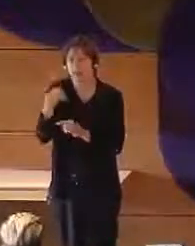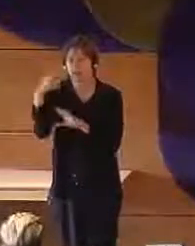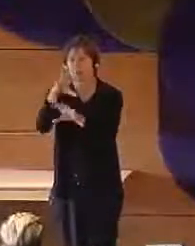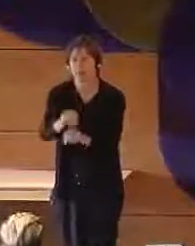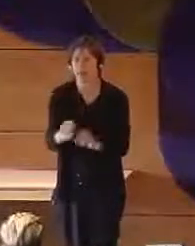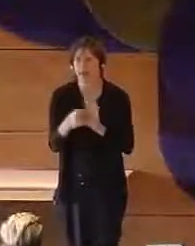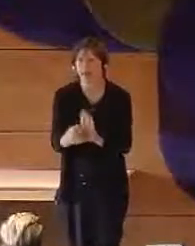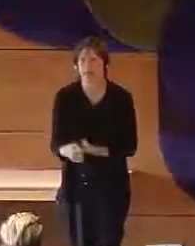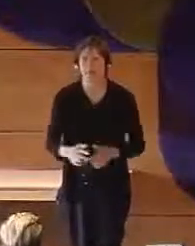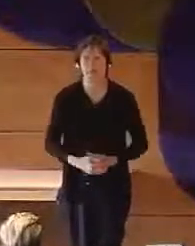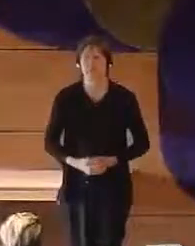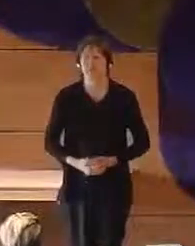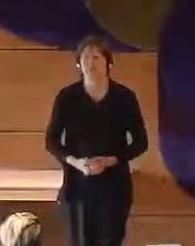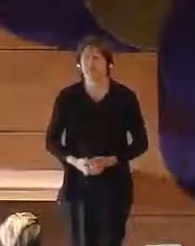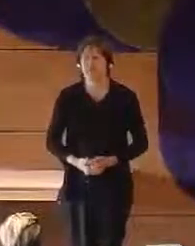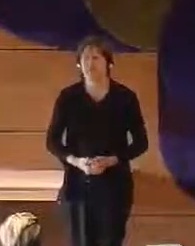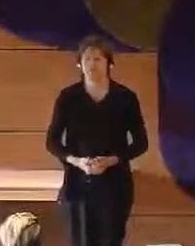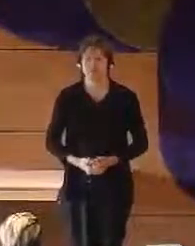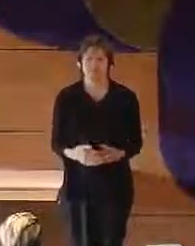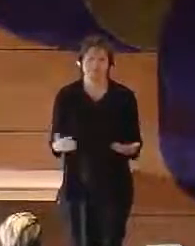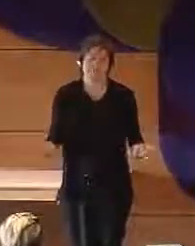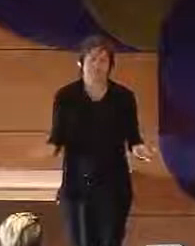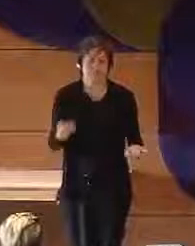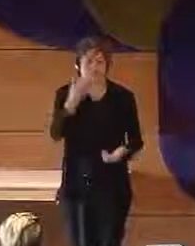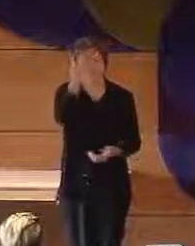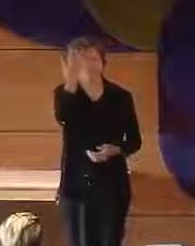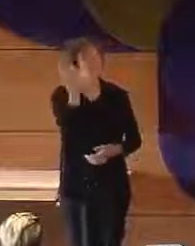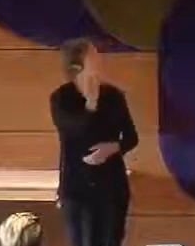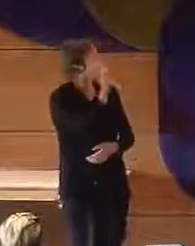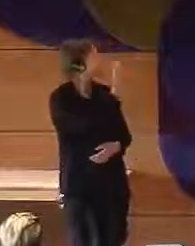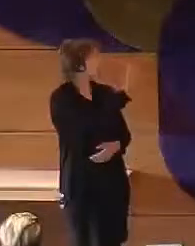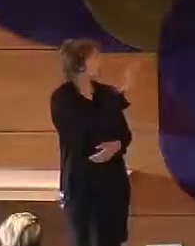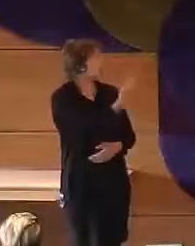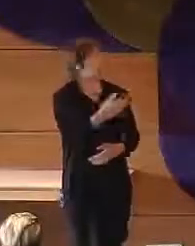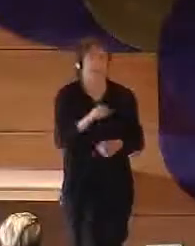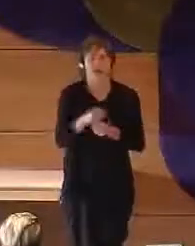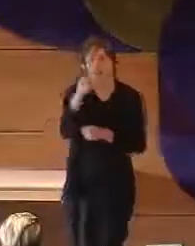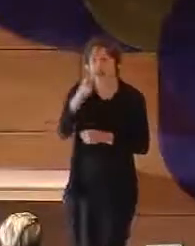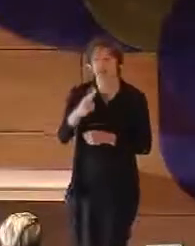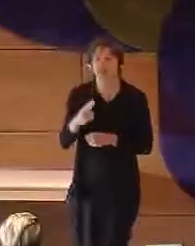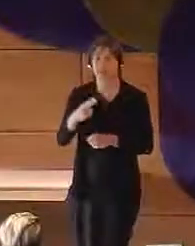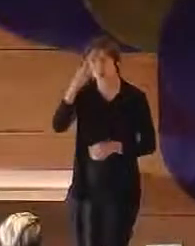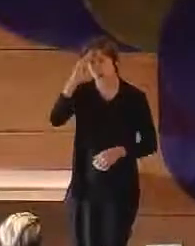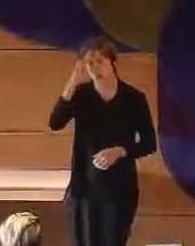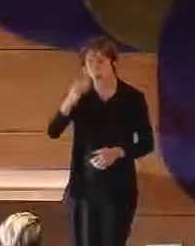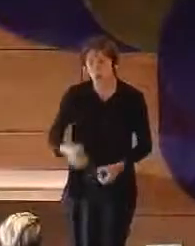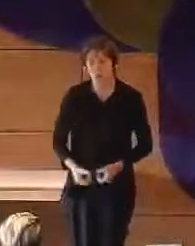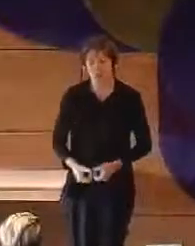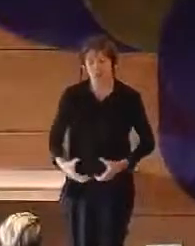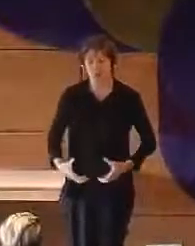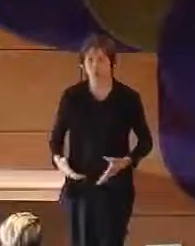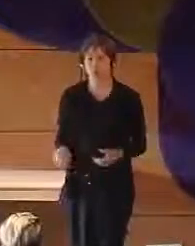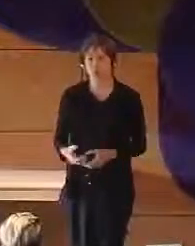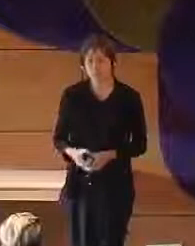And obviously, you will get enlargement in the testicles normally, growth of the penis, and then the growth spurt is usually quite late